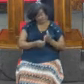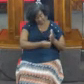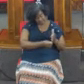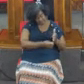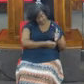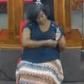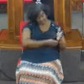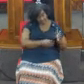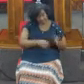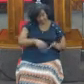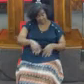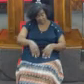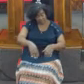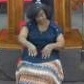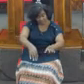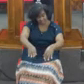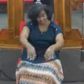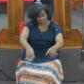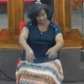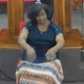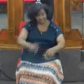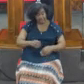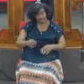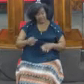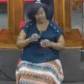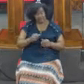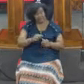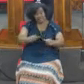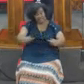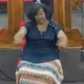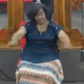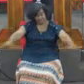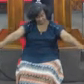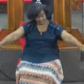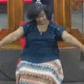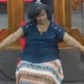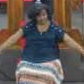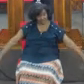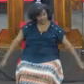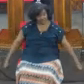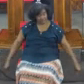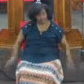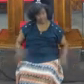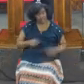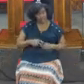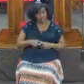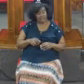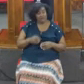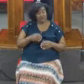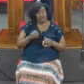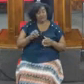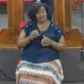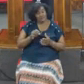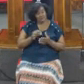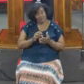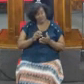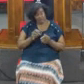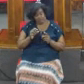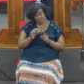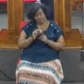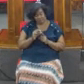the animal walk along in those areas, and the seed would spread that way as well. In our parable, in our text, be mindful